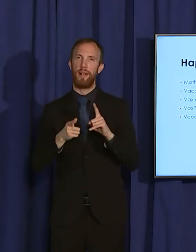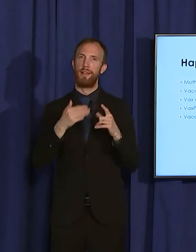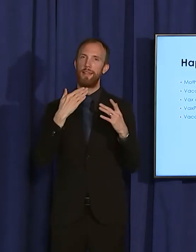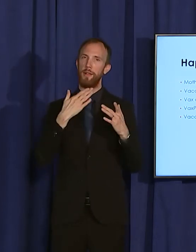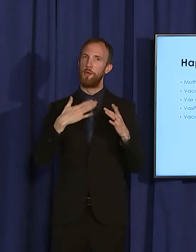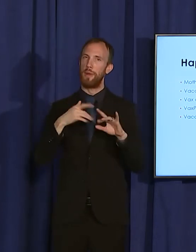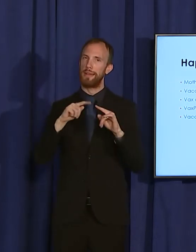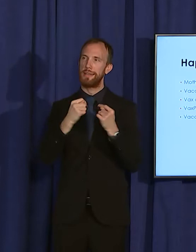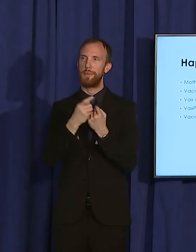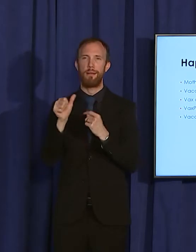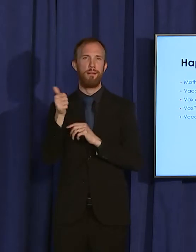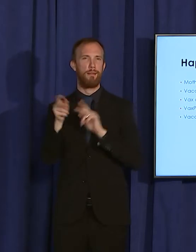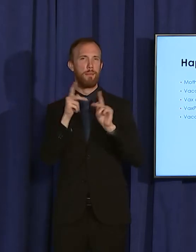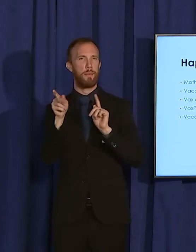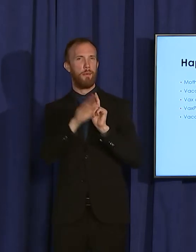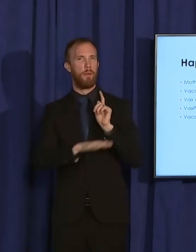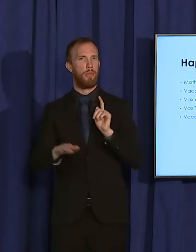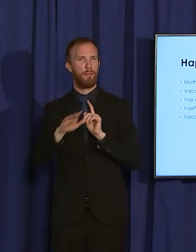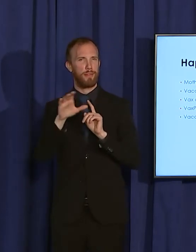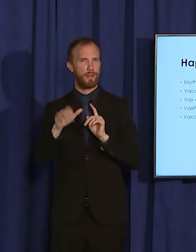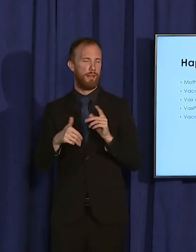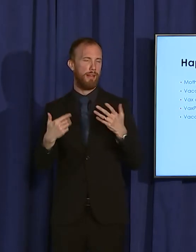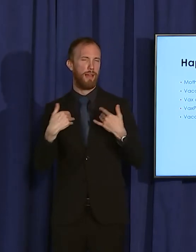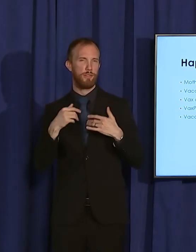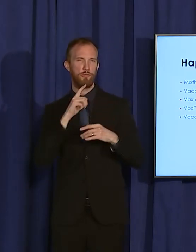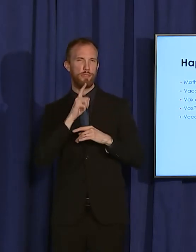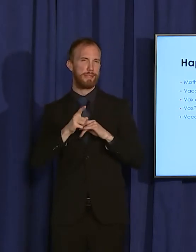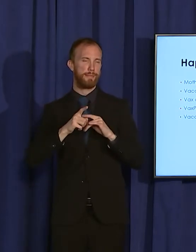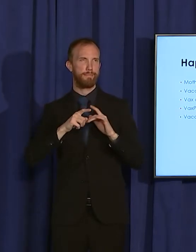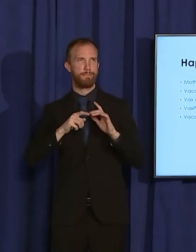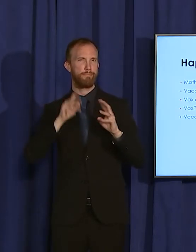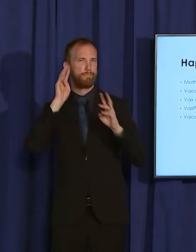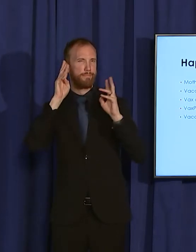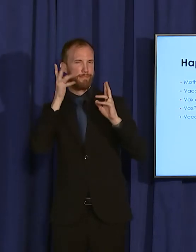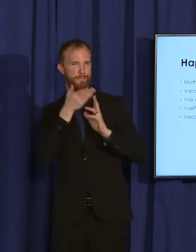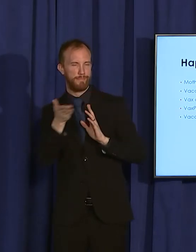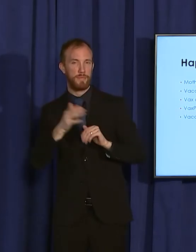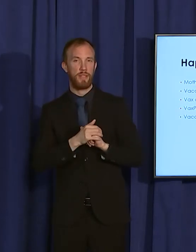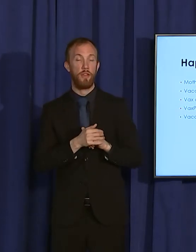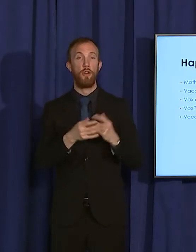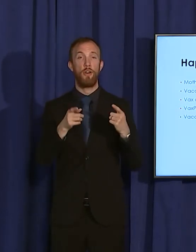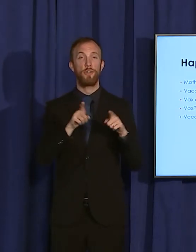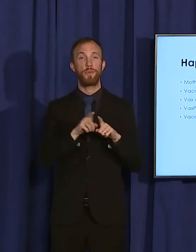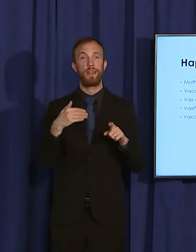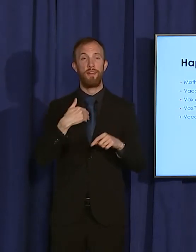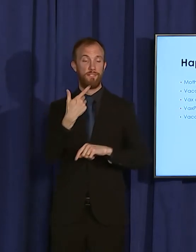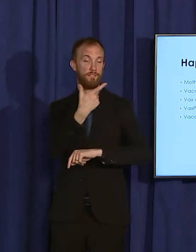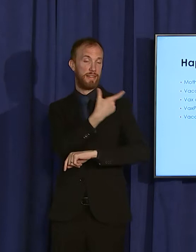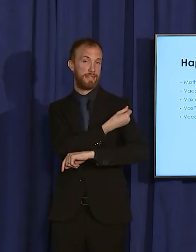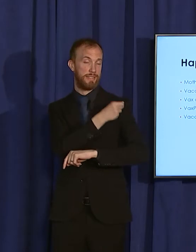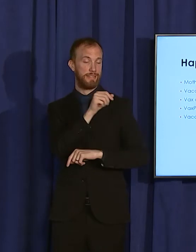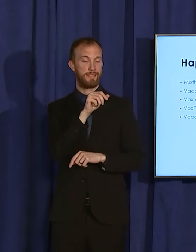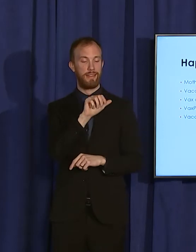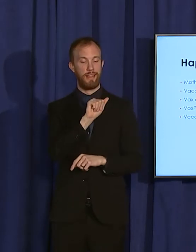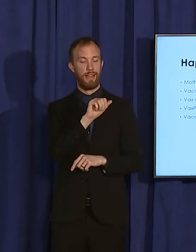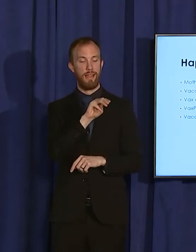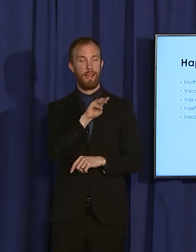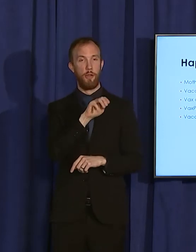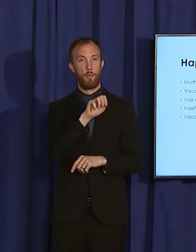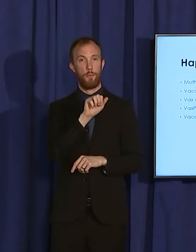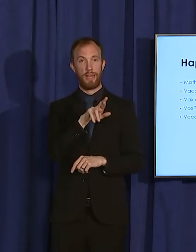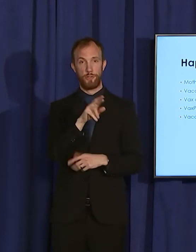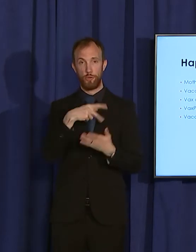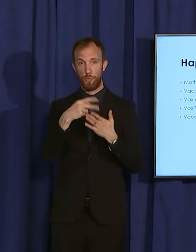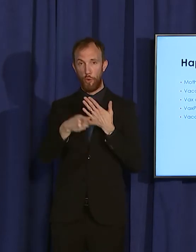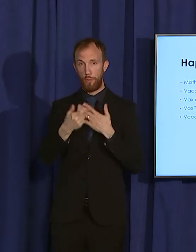about creative ways. And then just to give you a taste of some of what's coming, there's a vaccine ambassador program program that we have launched and will be